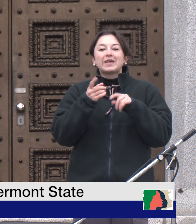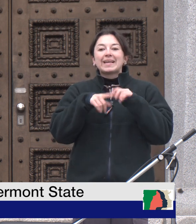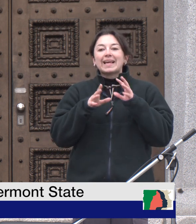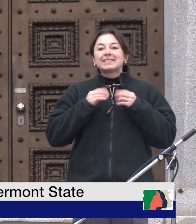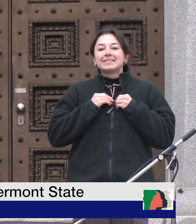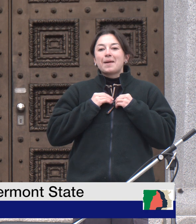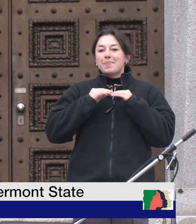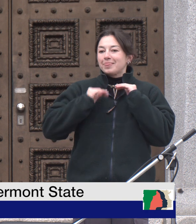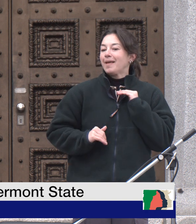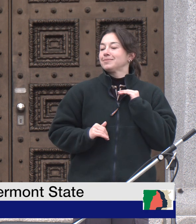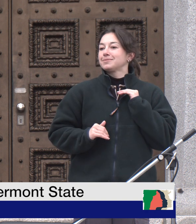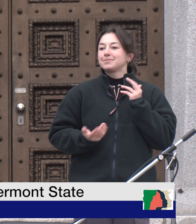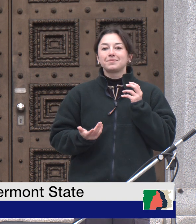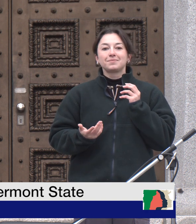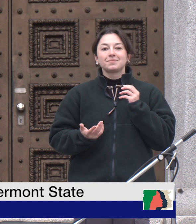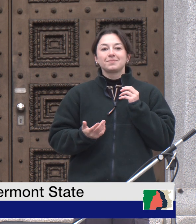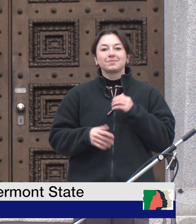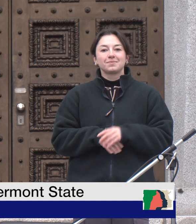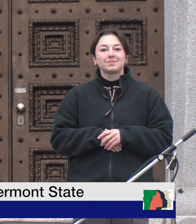that.